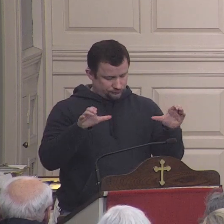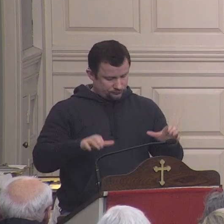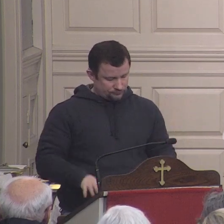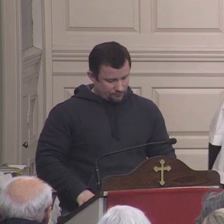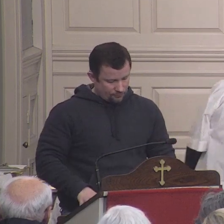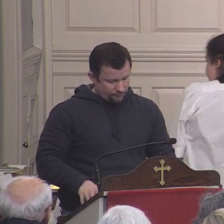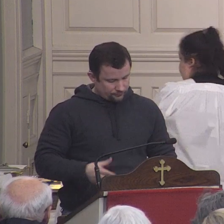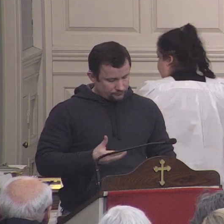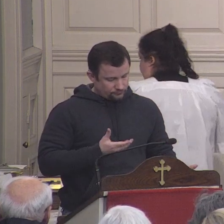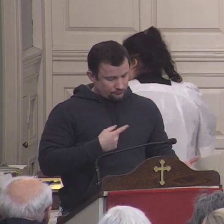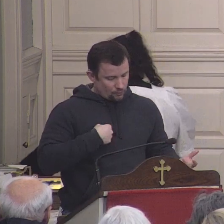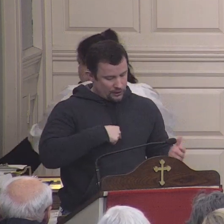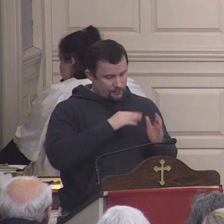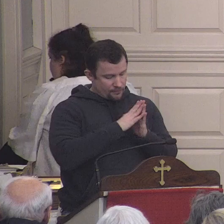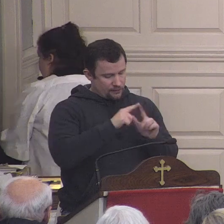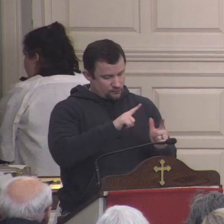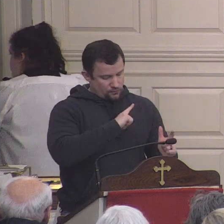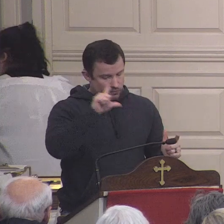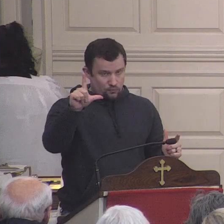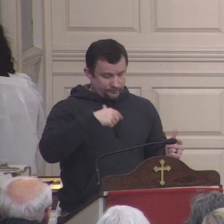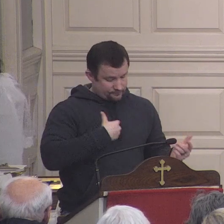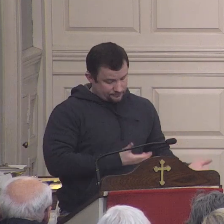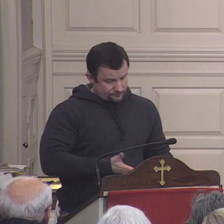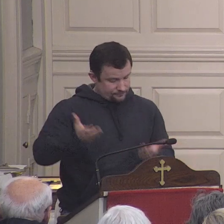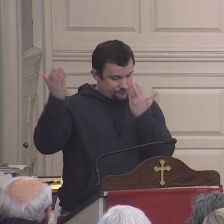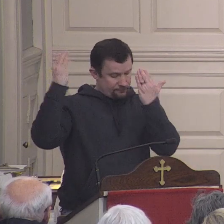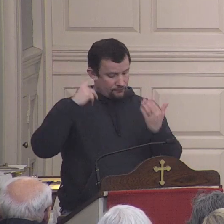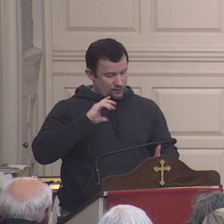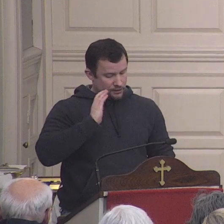enthusiasm. We pray to the Lord.